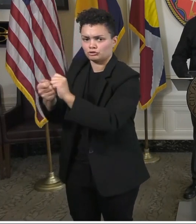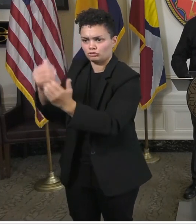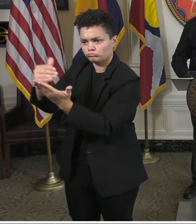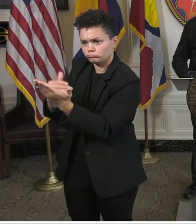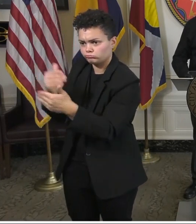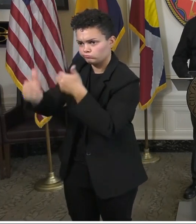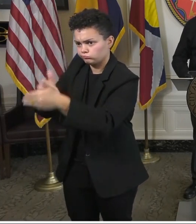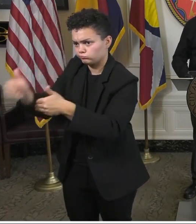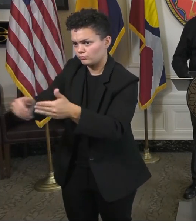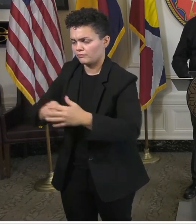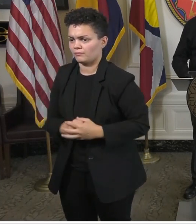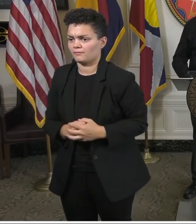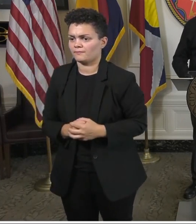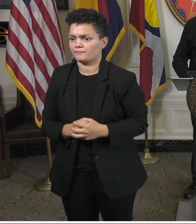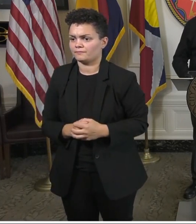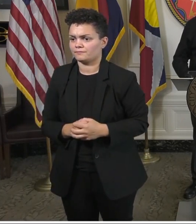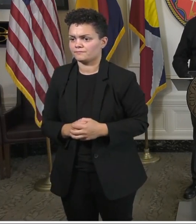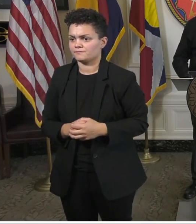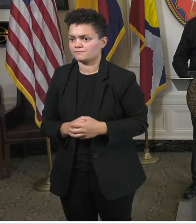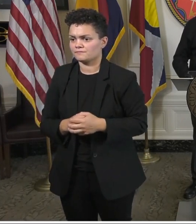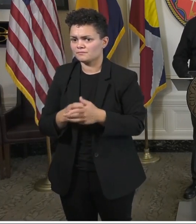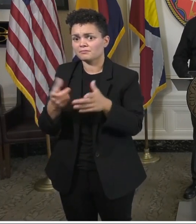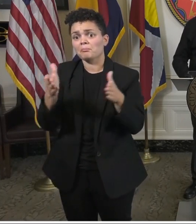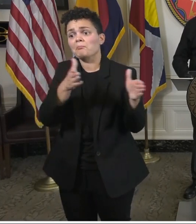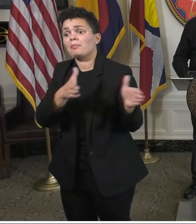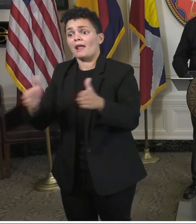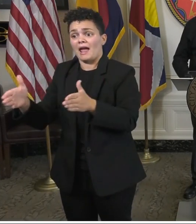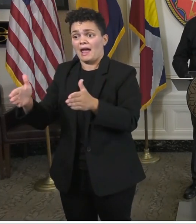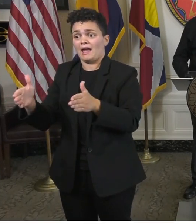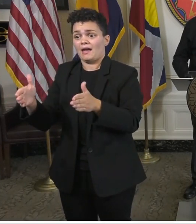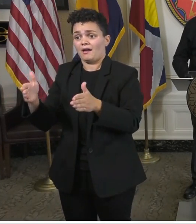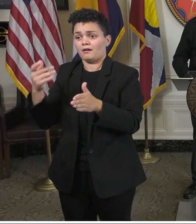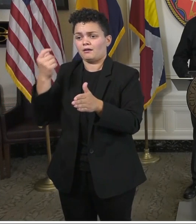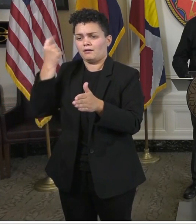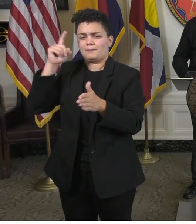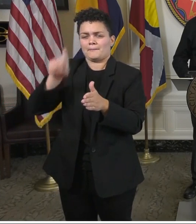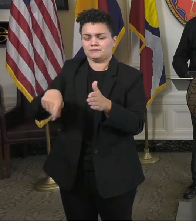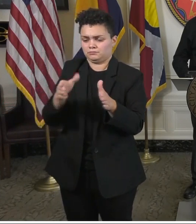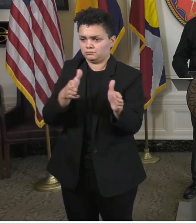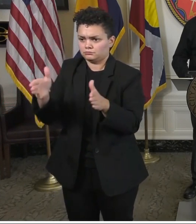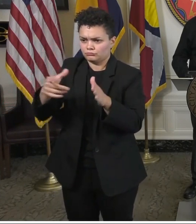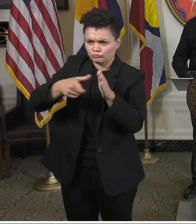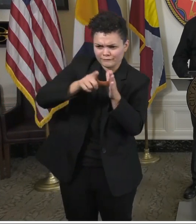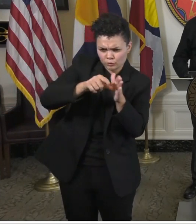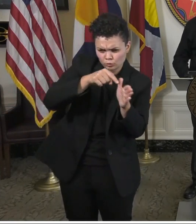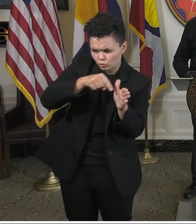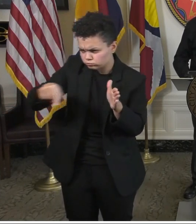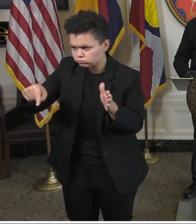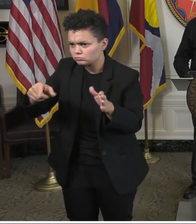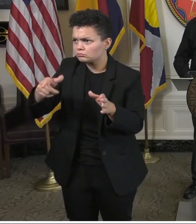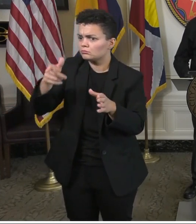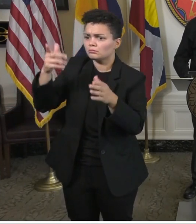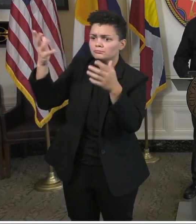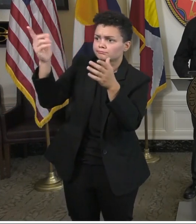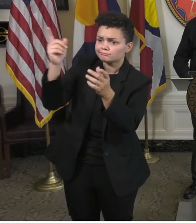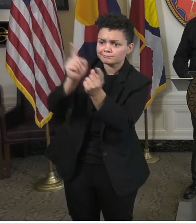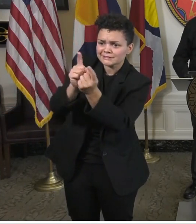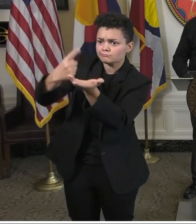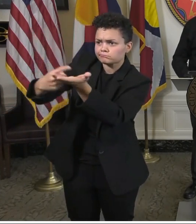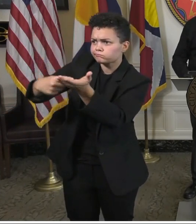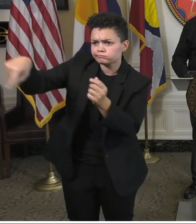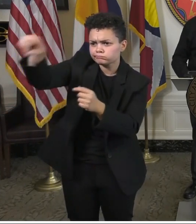thorough equity review process by the city's equity, diversity, and inclusion team. To date, 28 of 78 tasks